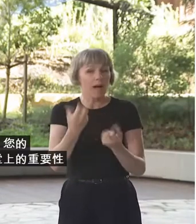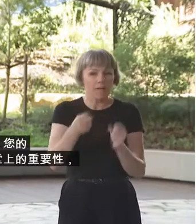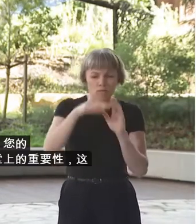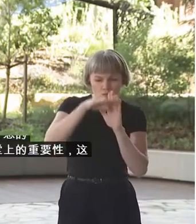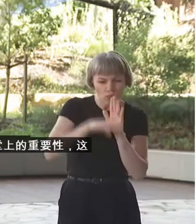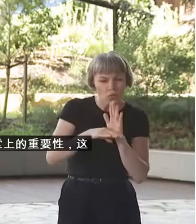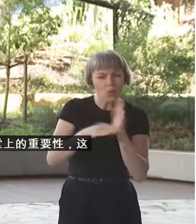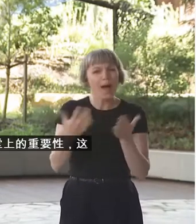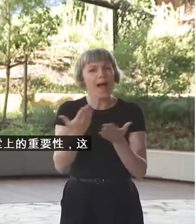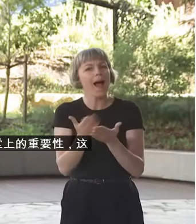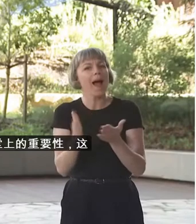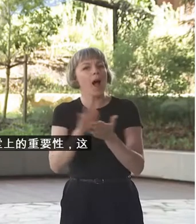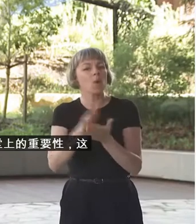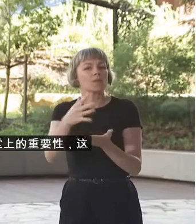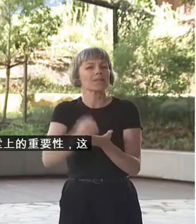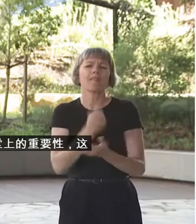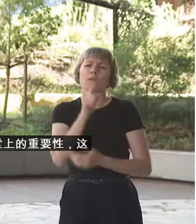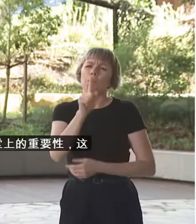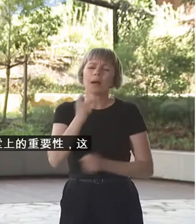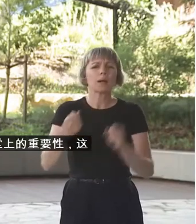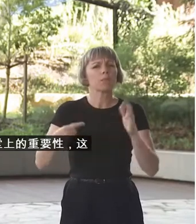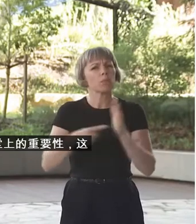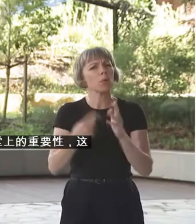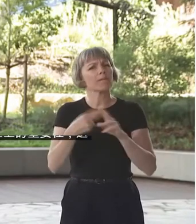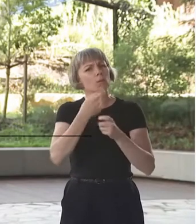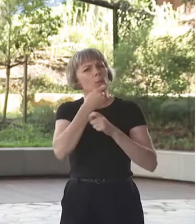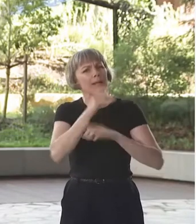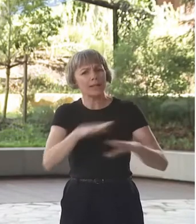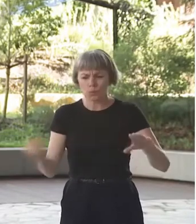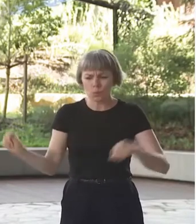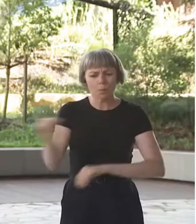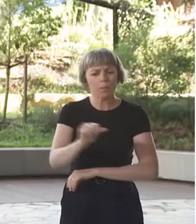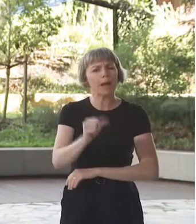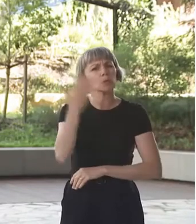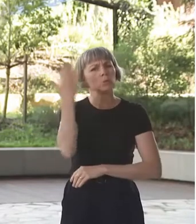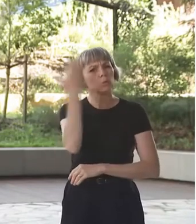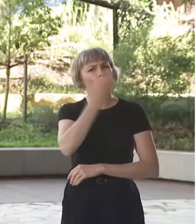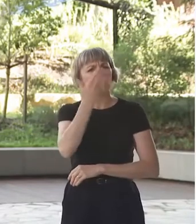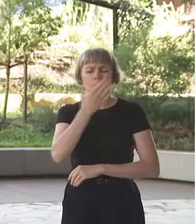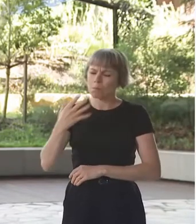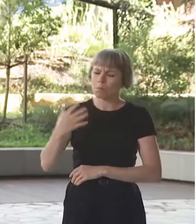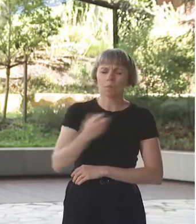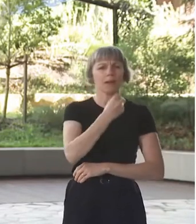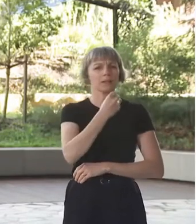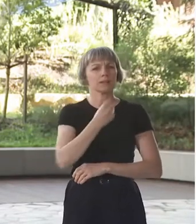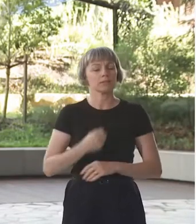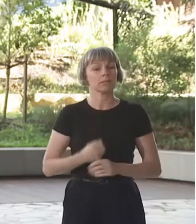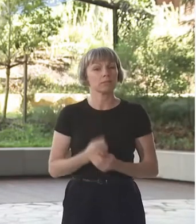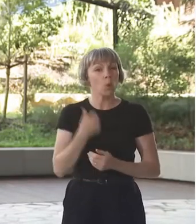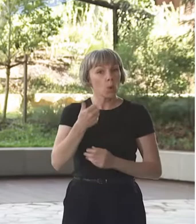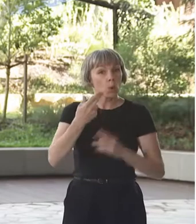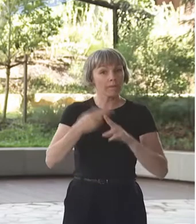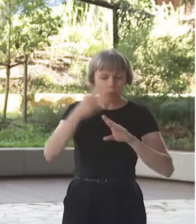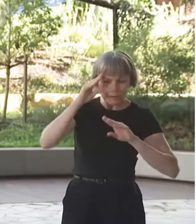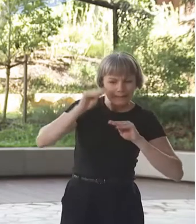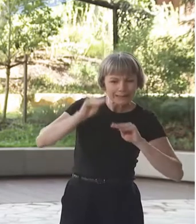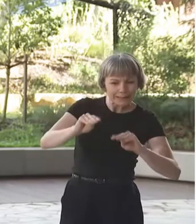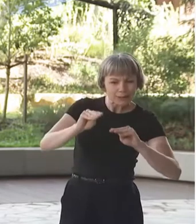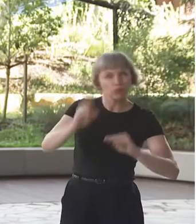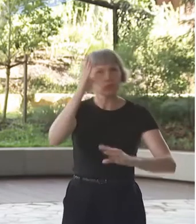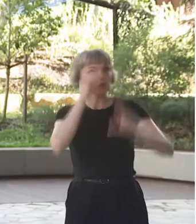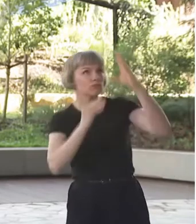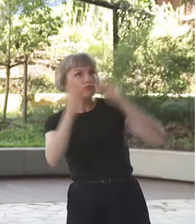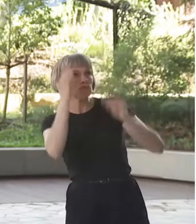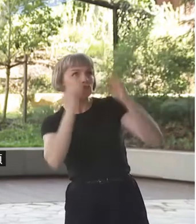of having kids in the classroom, not just for their own learning and educational outcomes and opportunities in life. It